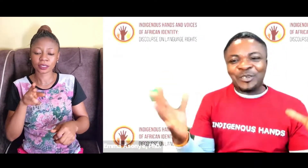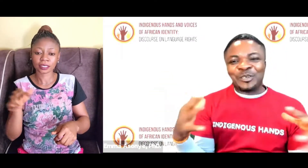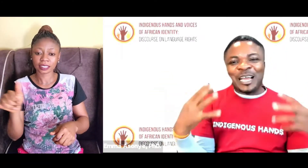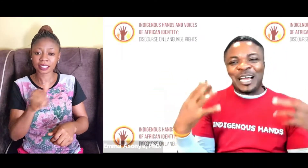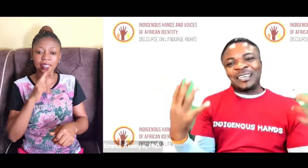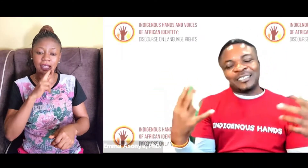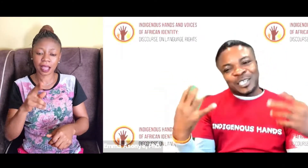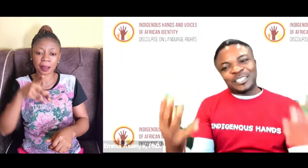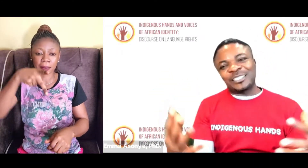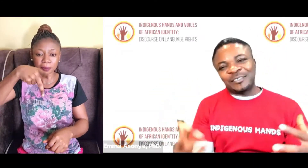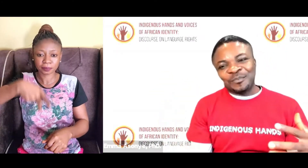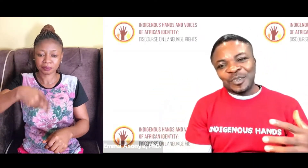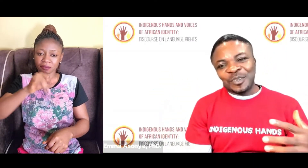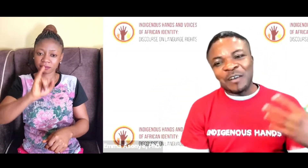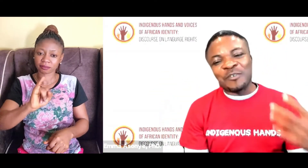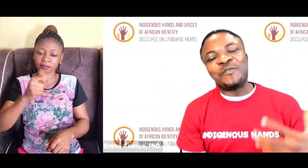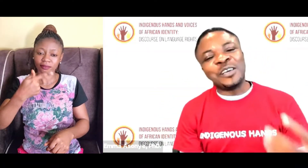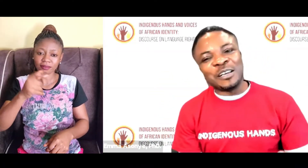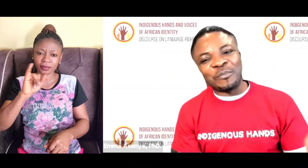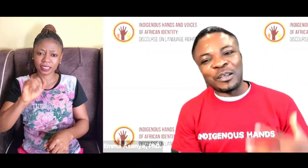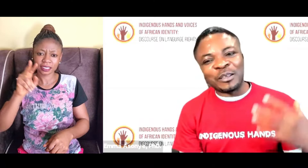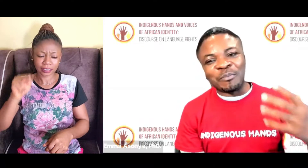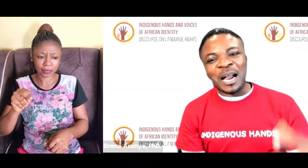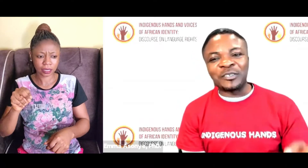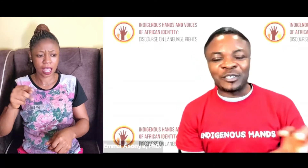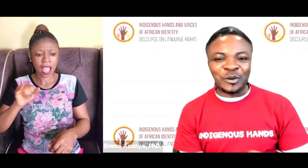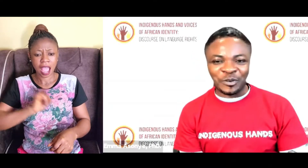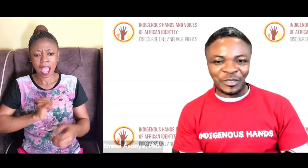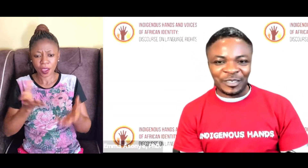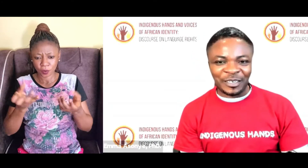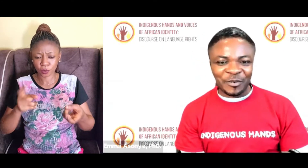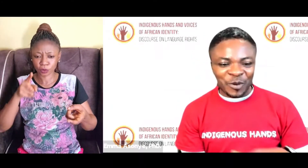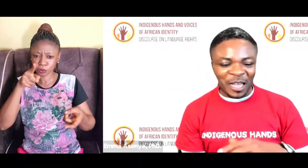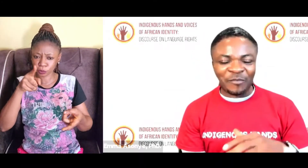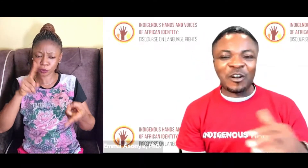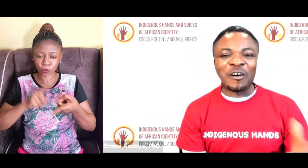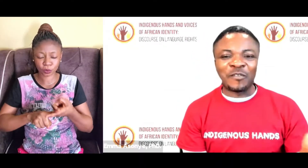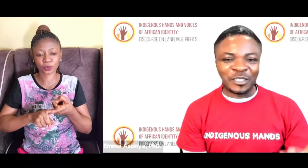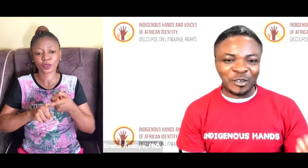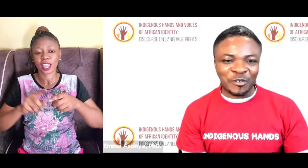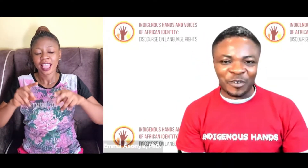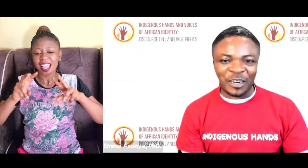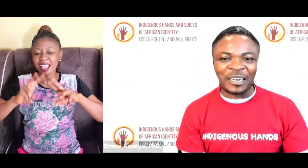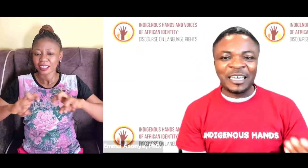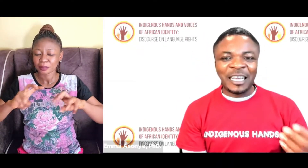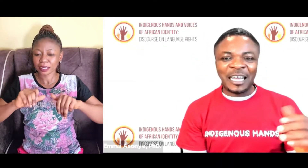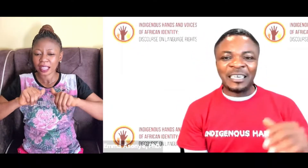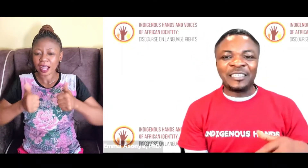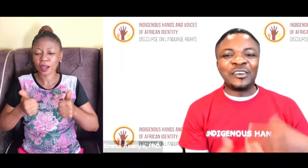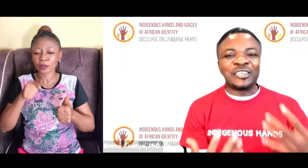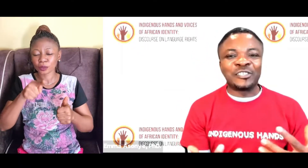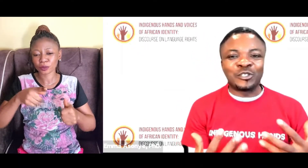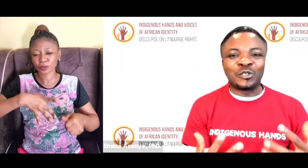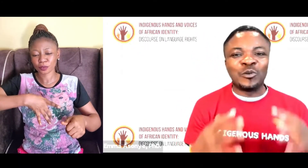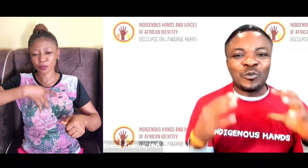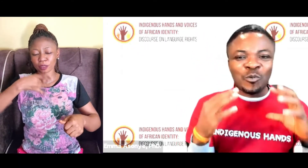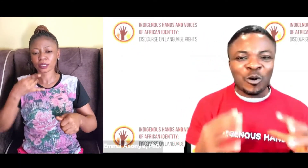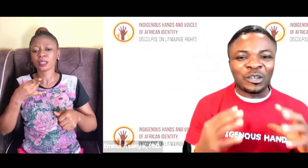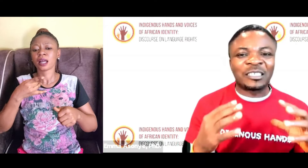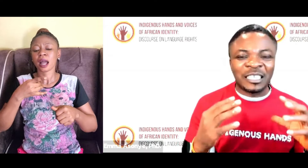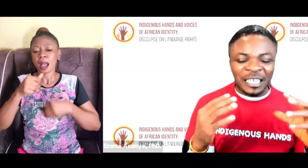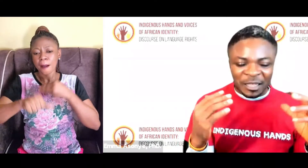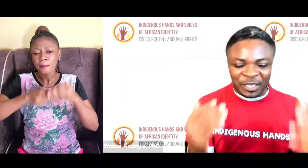I just want you to touch how you feel about the milestone we have covered so far, and in relation